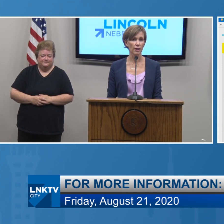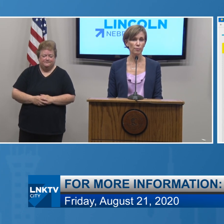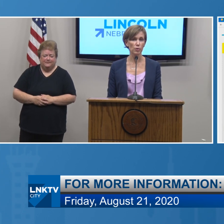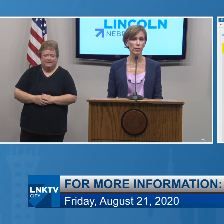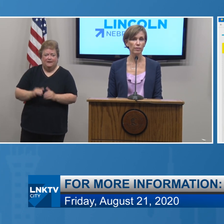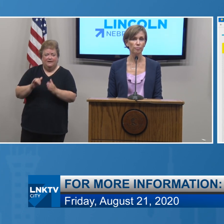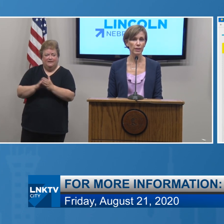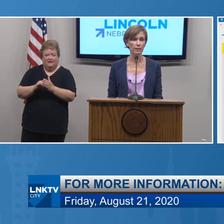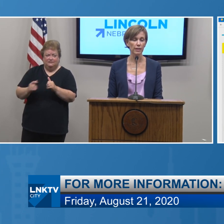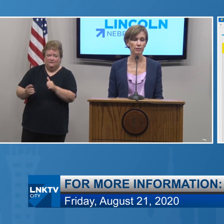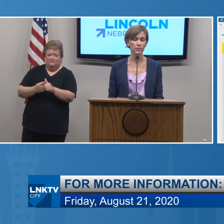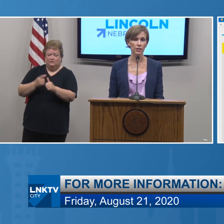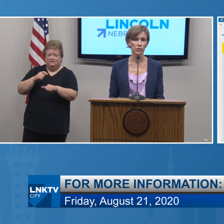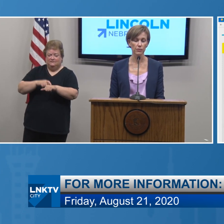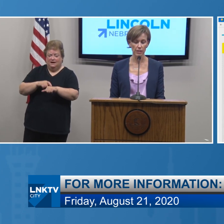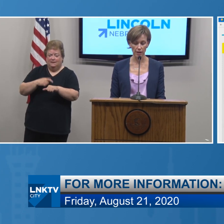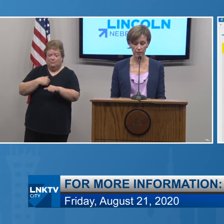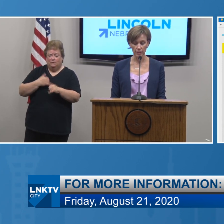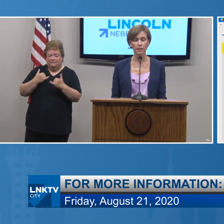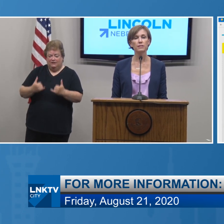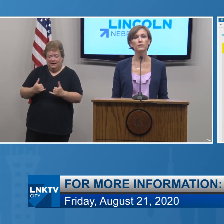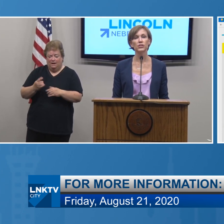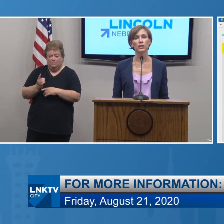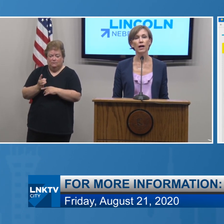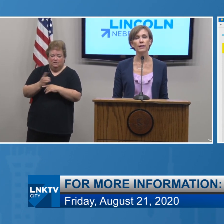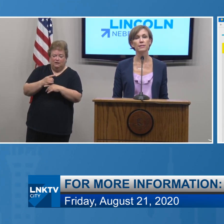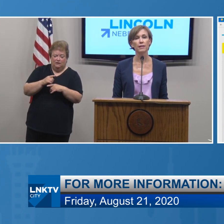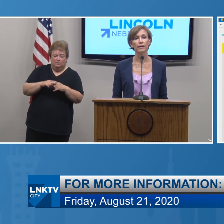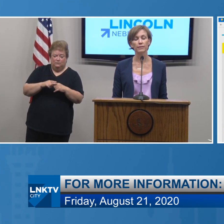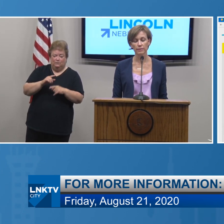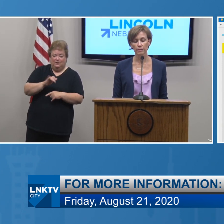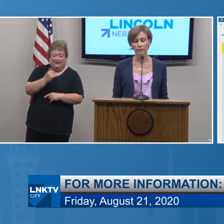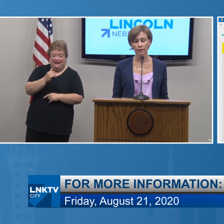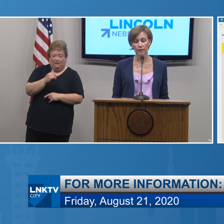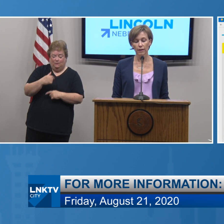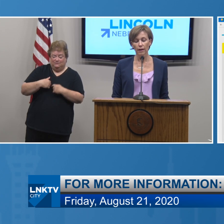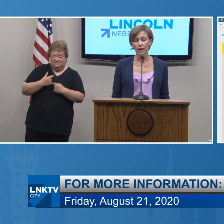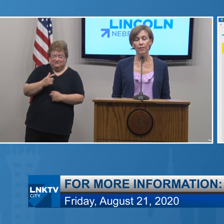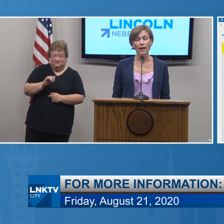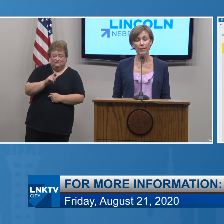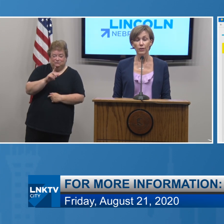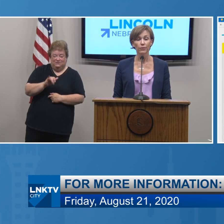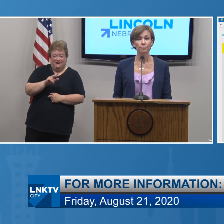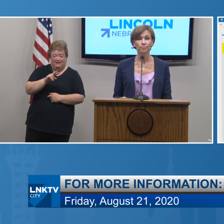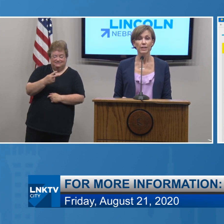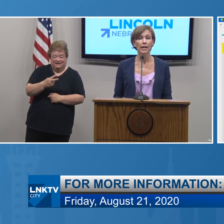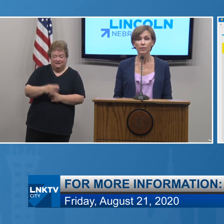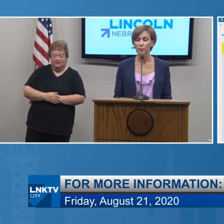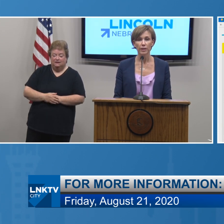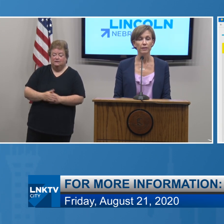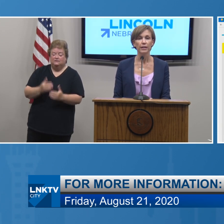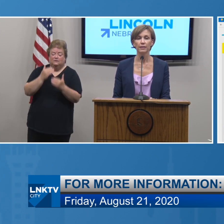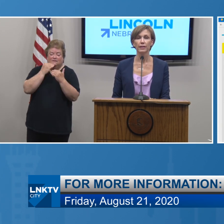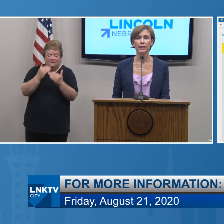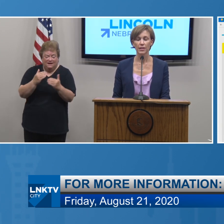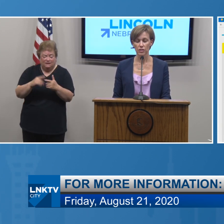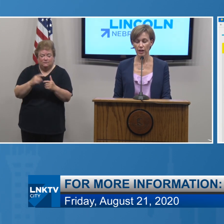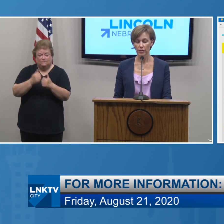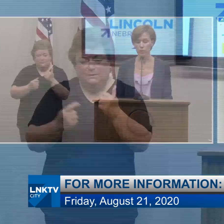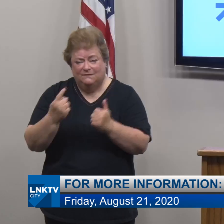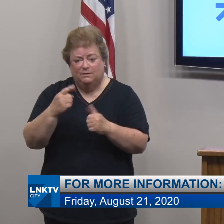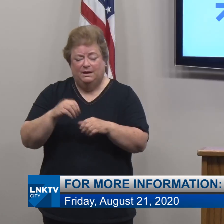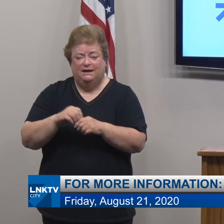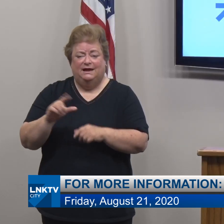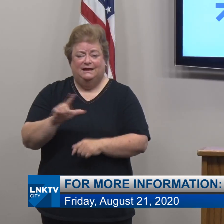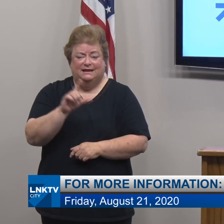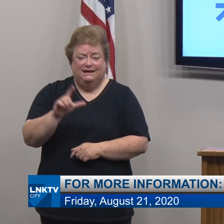first time that we have been in the yellow section of the dial since July 2nd. Thank you to everybody in Lincoln and Lancaster